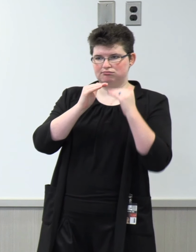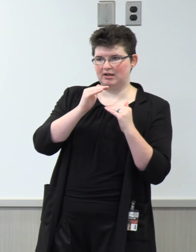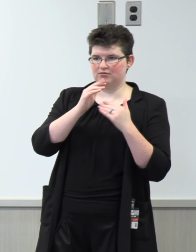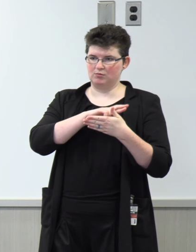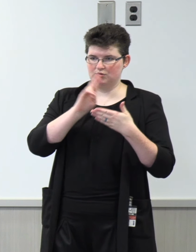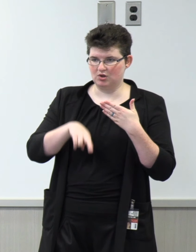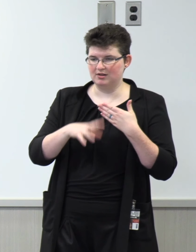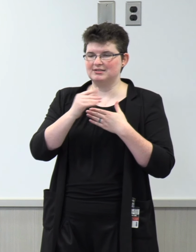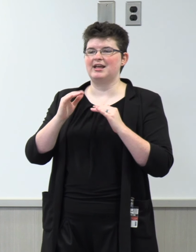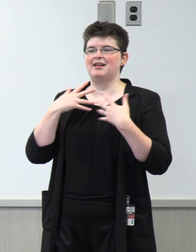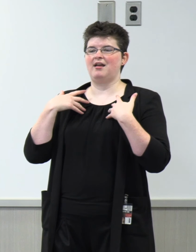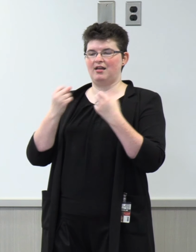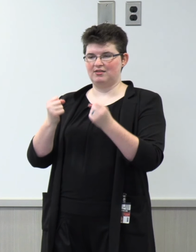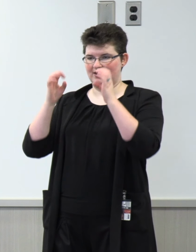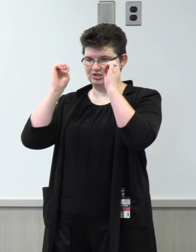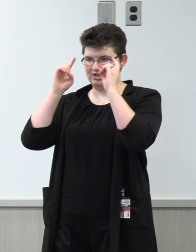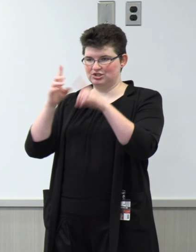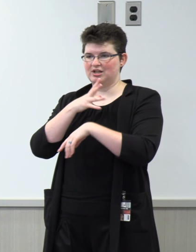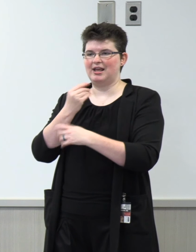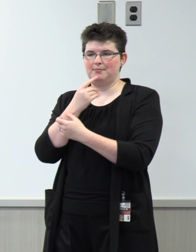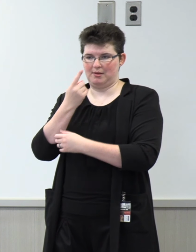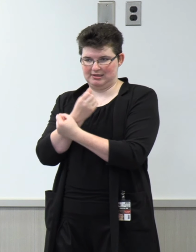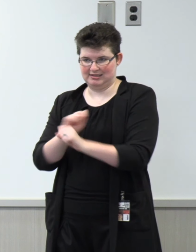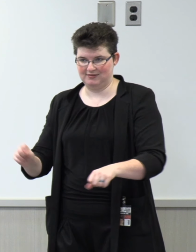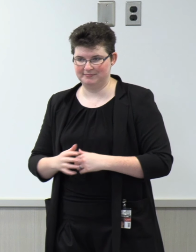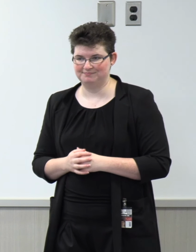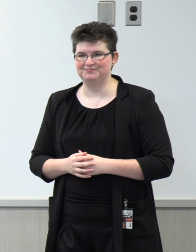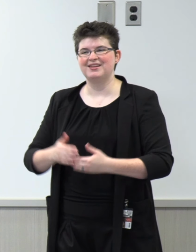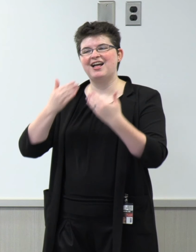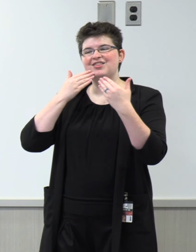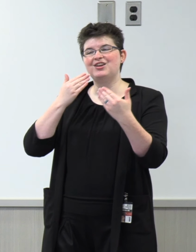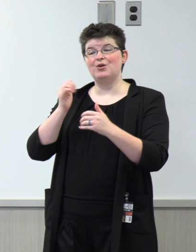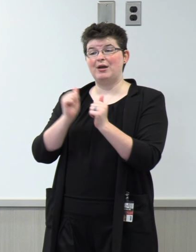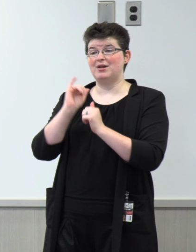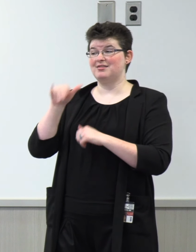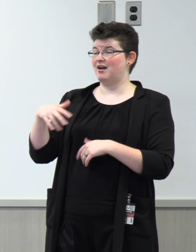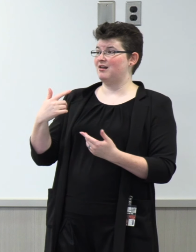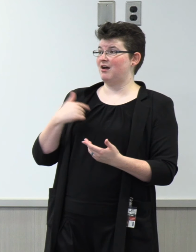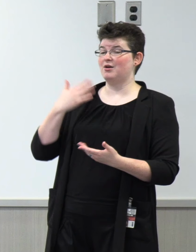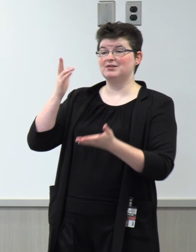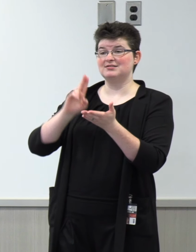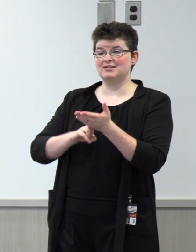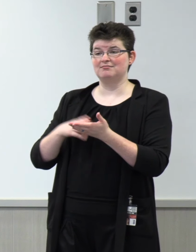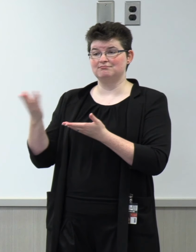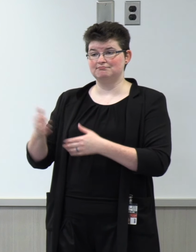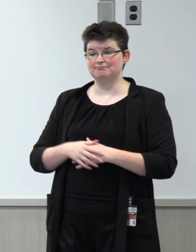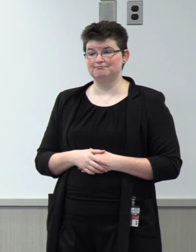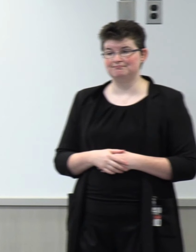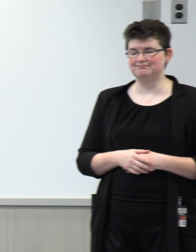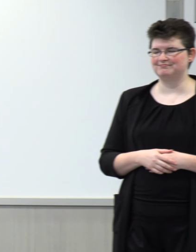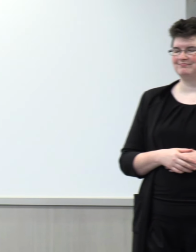health, education, and public safety. Thank you, and with that, I will sign the resolution.